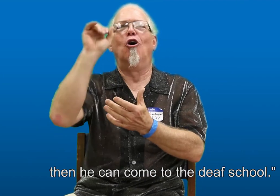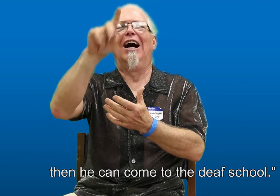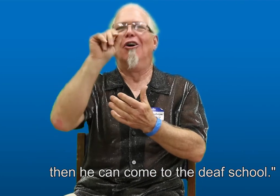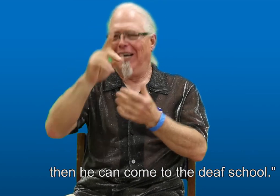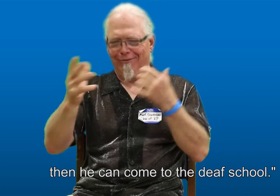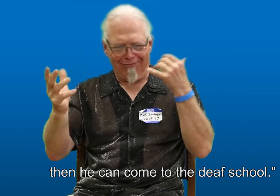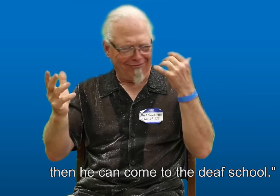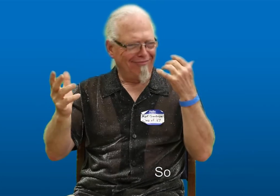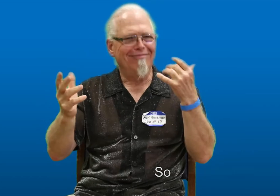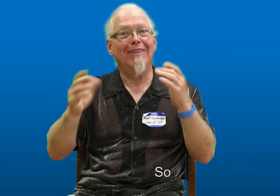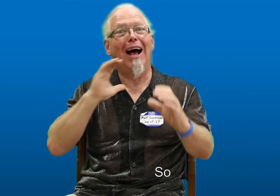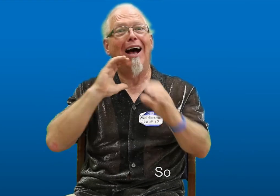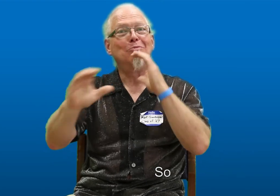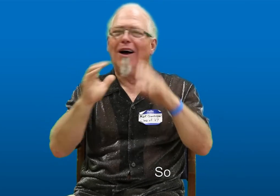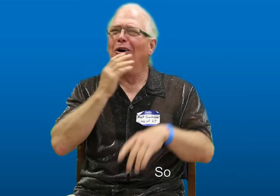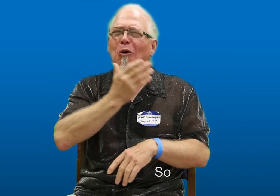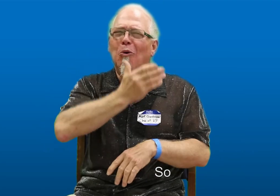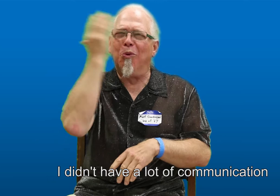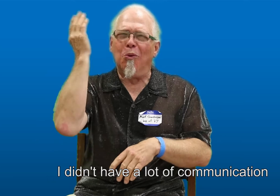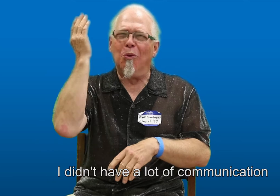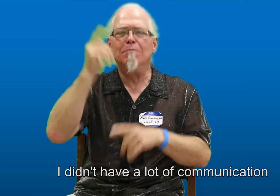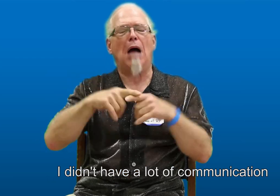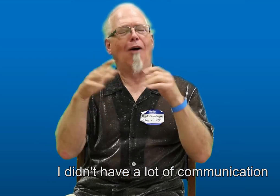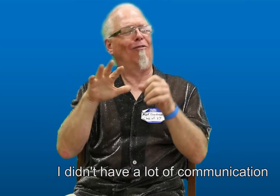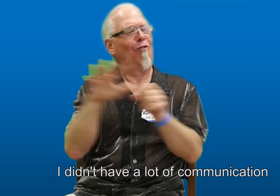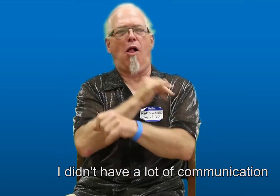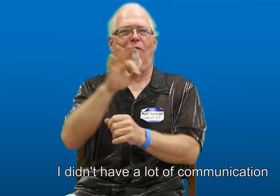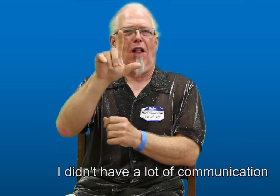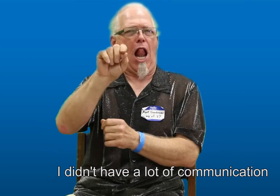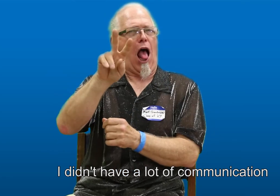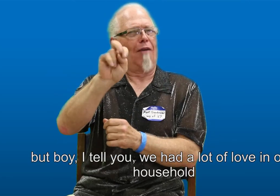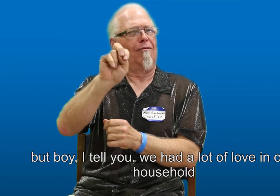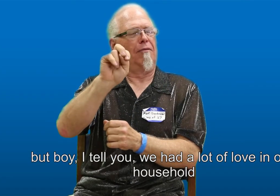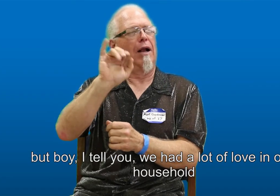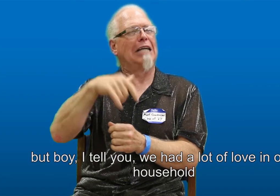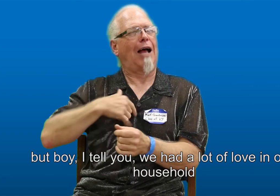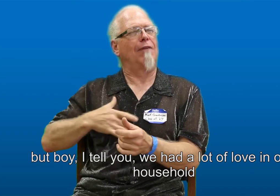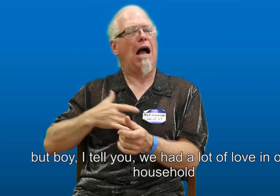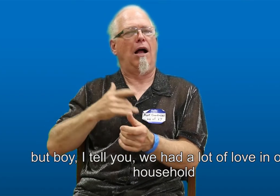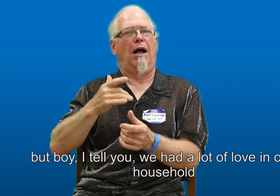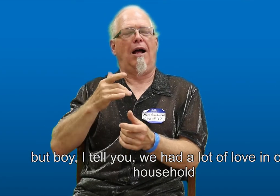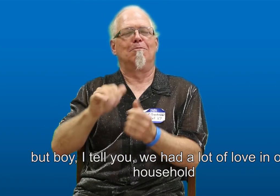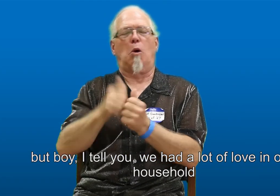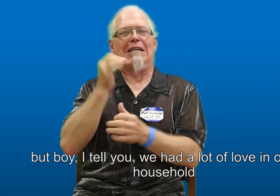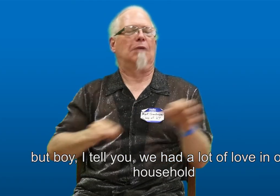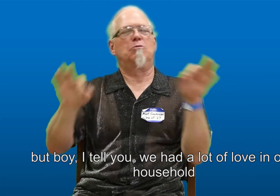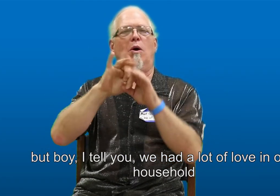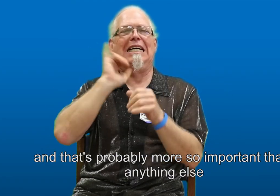come to the deaf school." And so I didn't have a lot of communication, but boy, I tell you, we had a lot of love in our household,